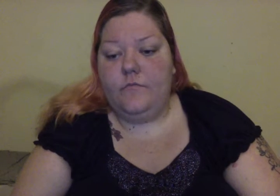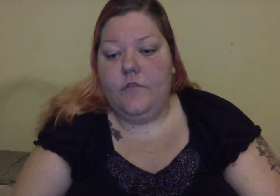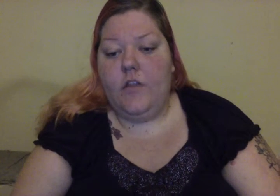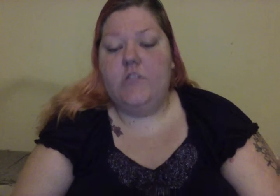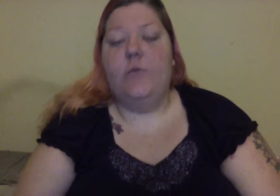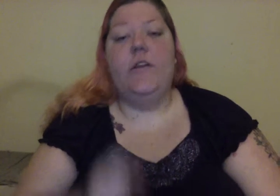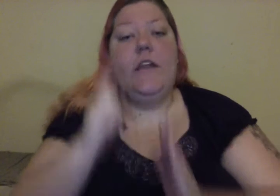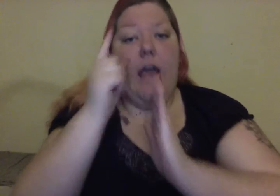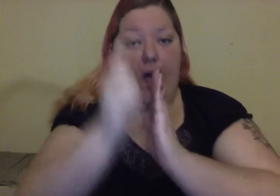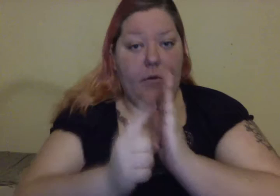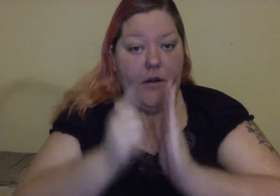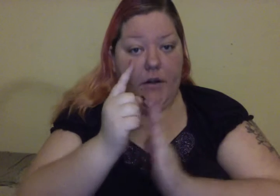So we did hour,